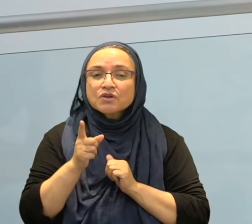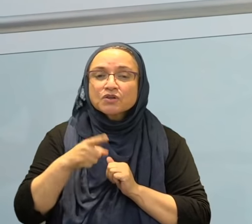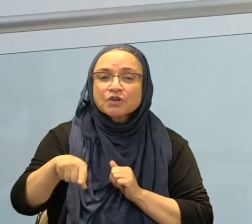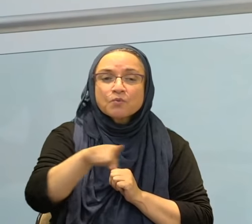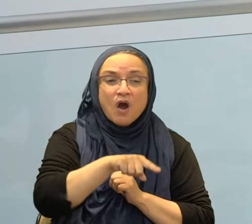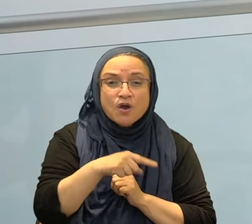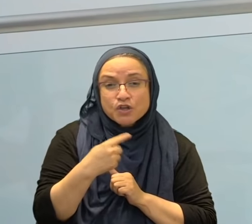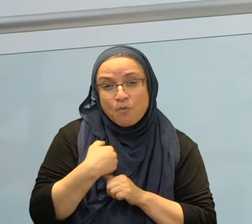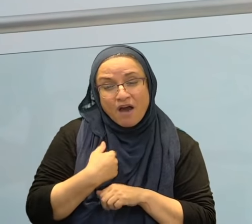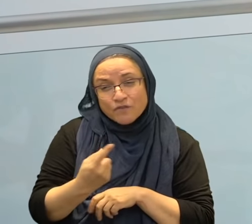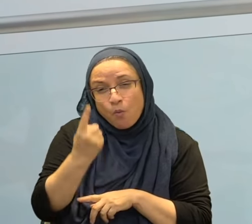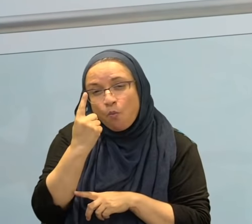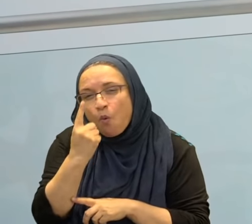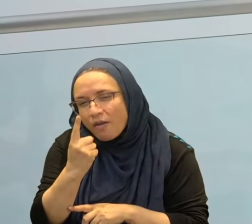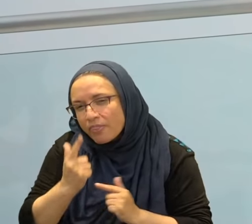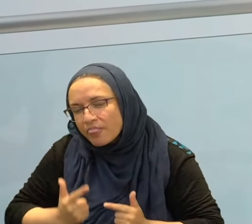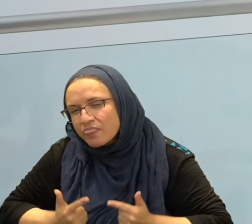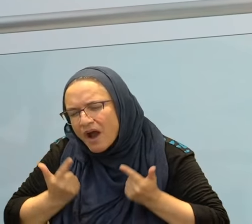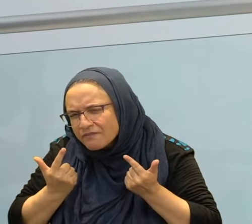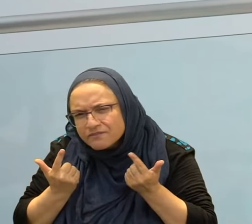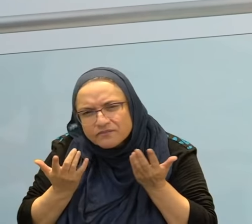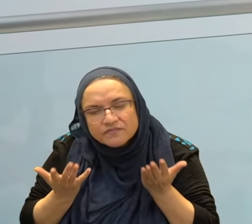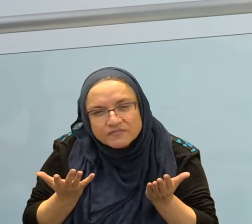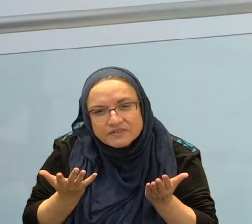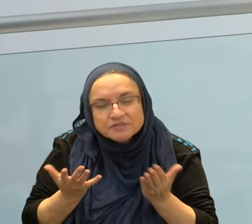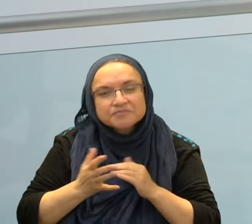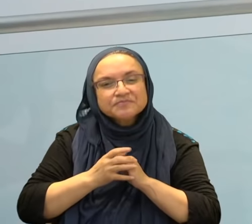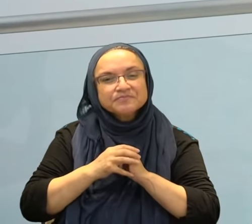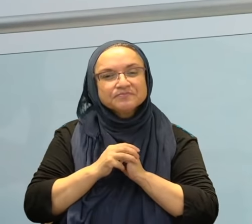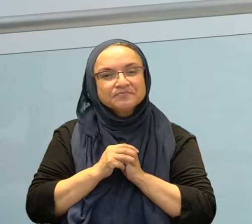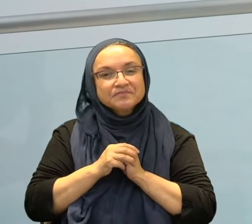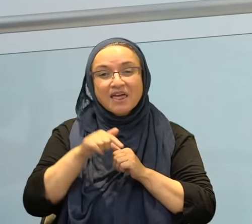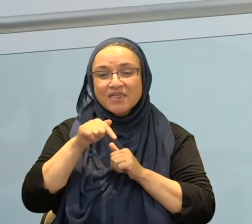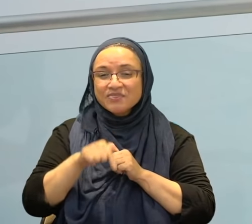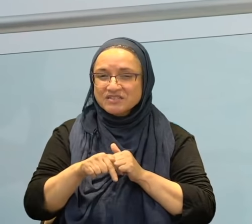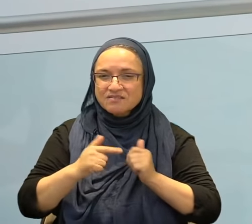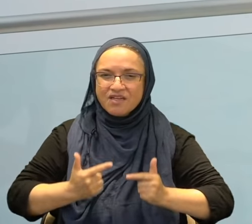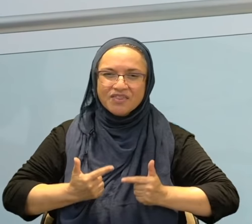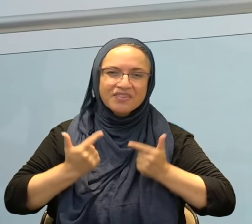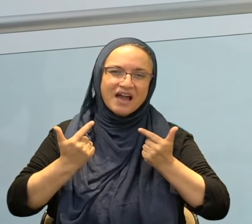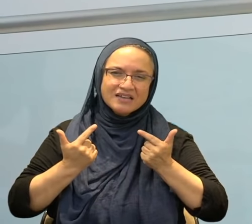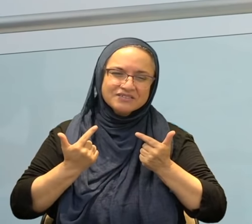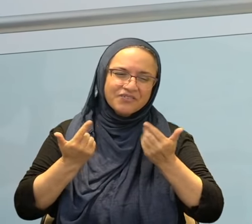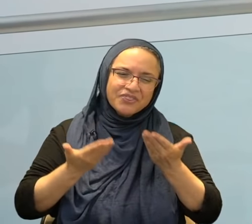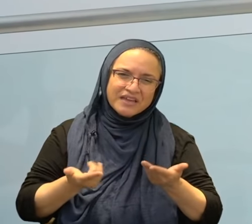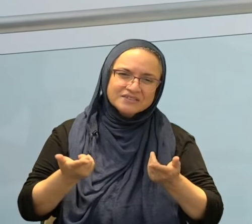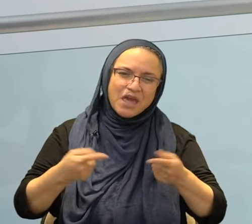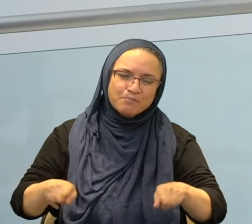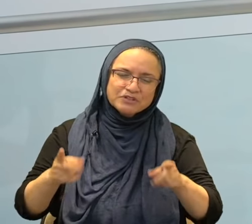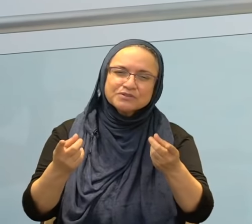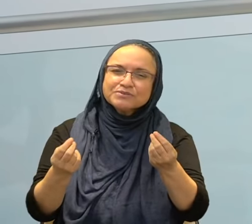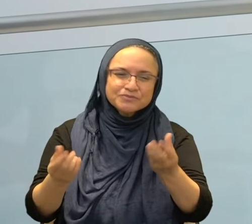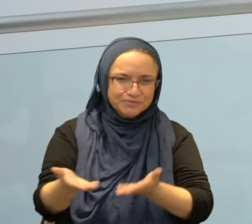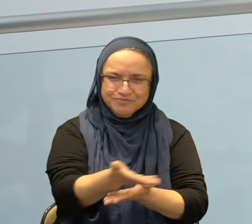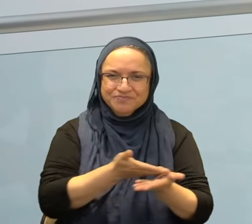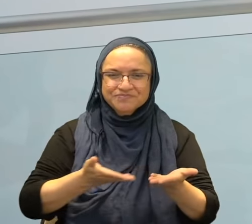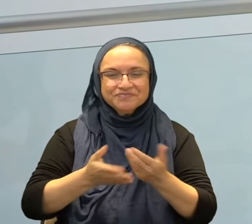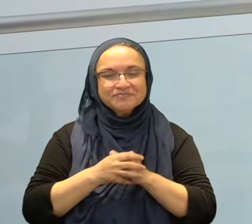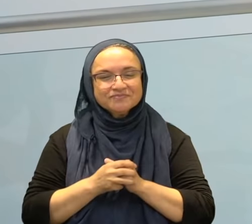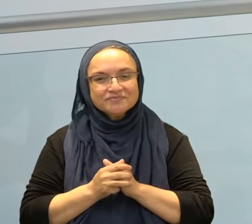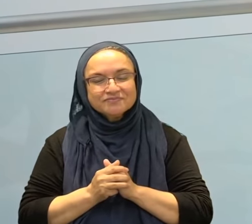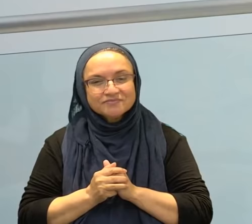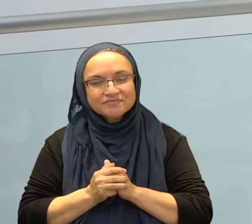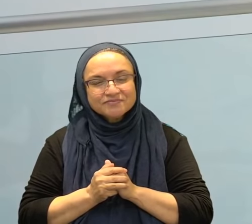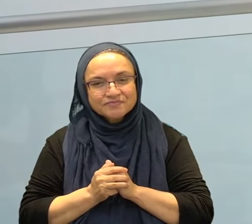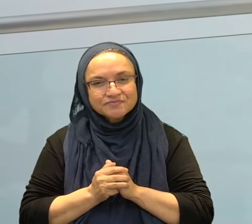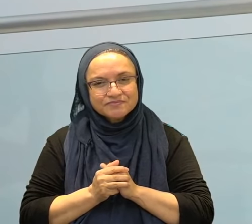your eternity. And there are things that happen to you, one-time events that happen to you in this life. And there is one